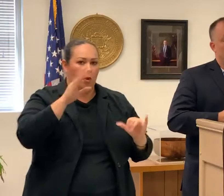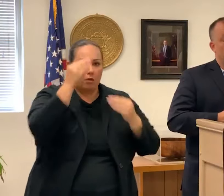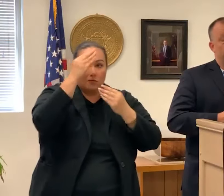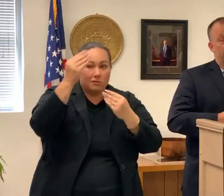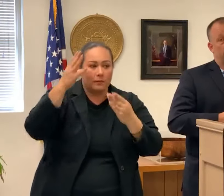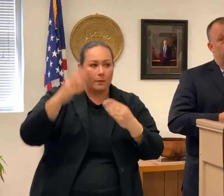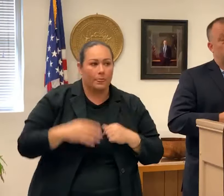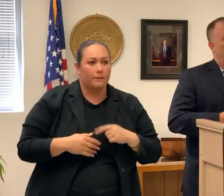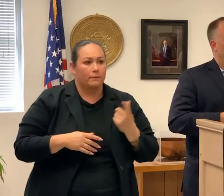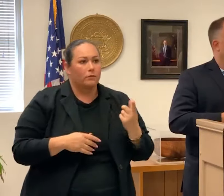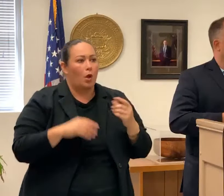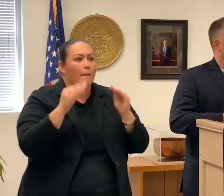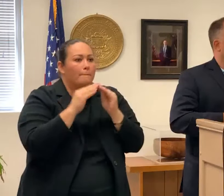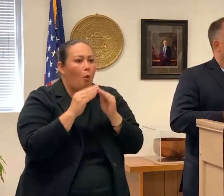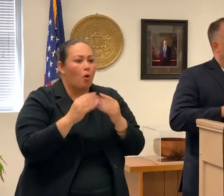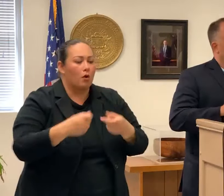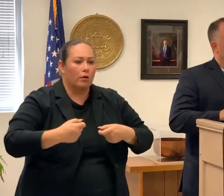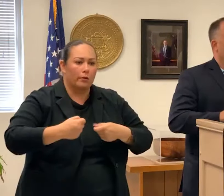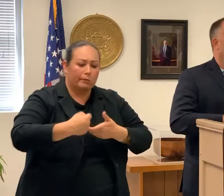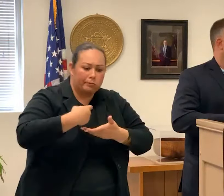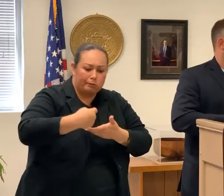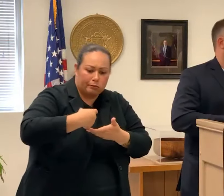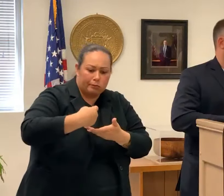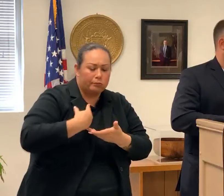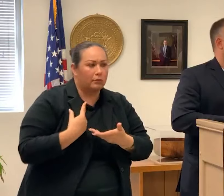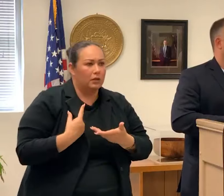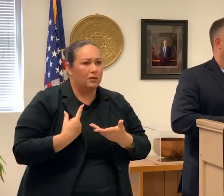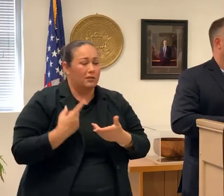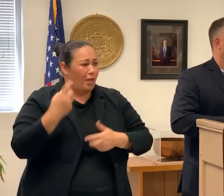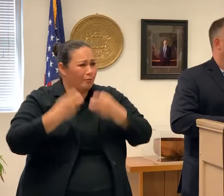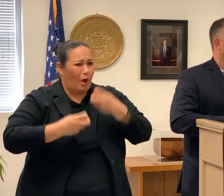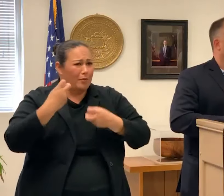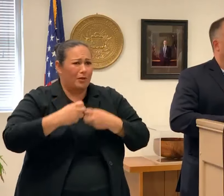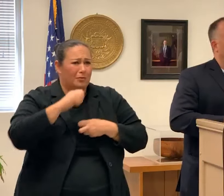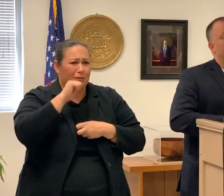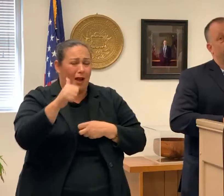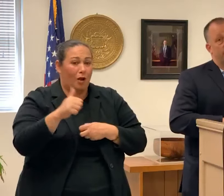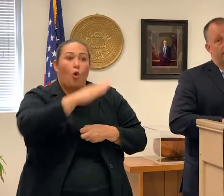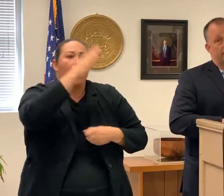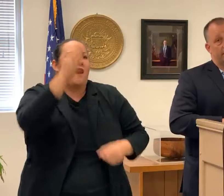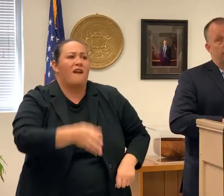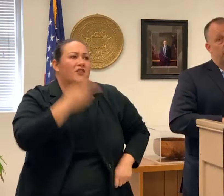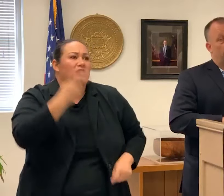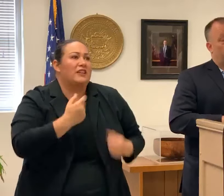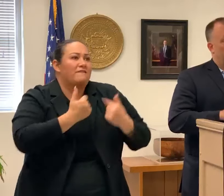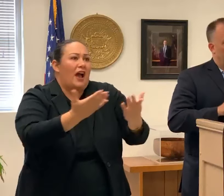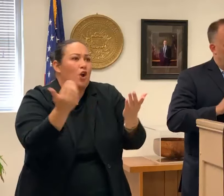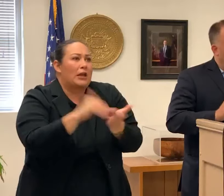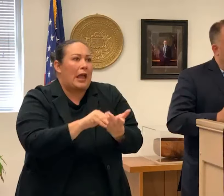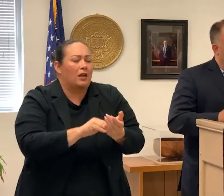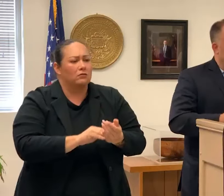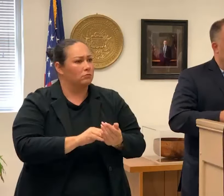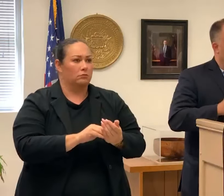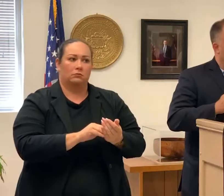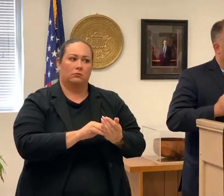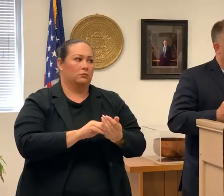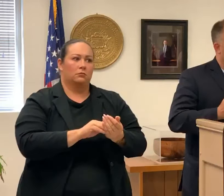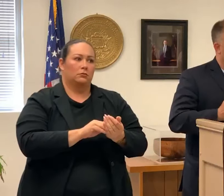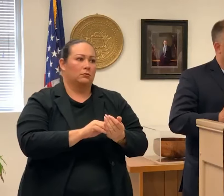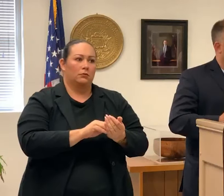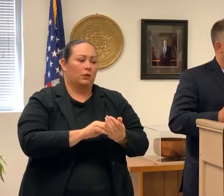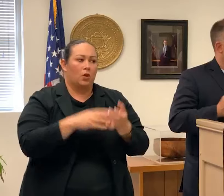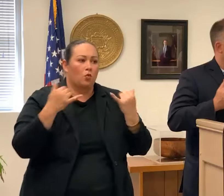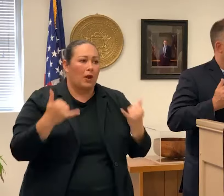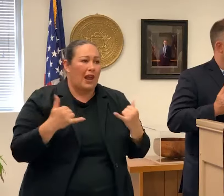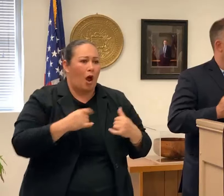you're alluding to, going forward. This problem is not going to go away. We are going to be wrestling with a dry planet, with